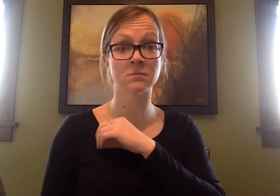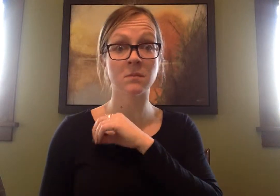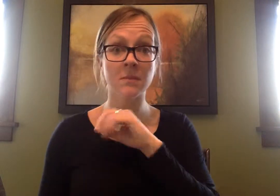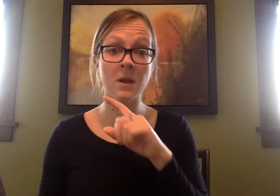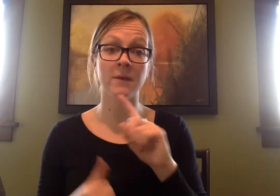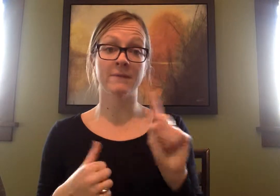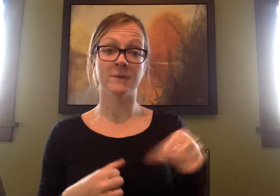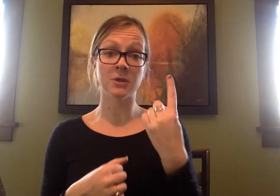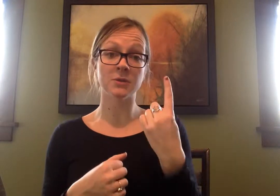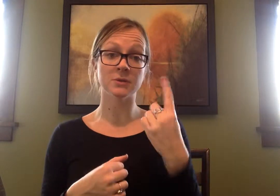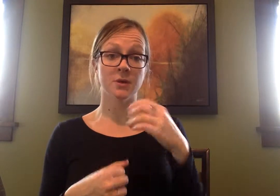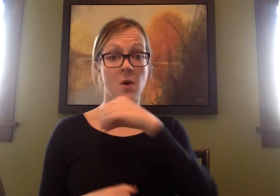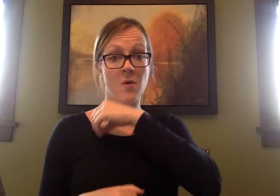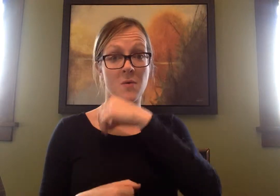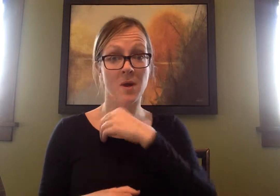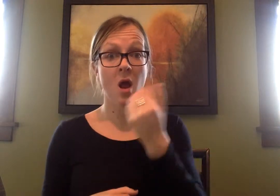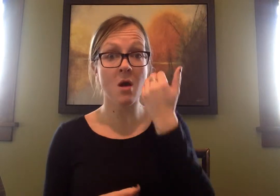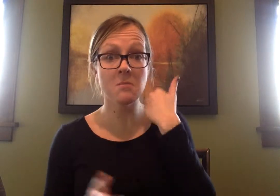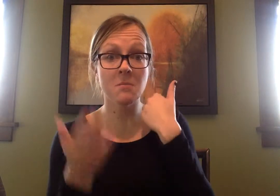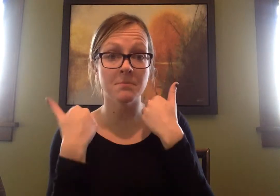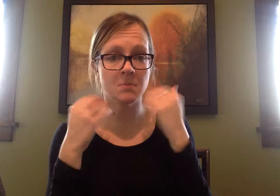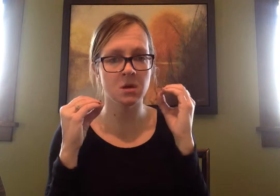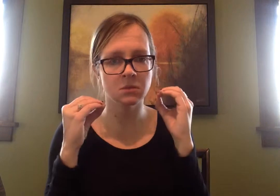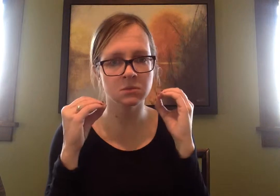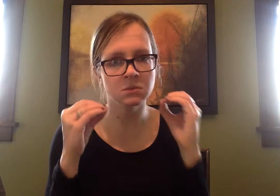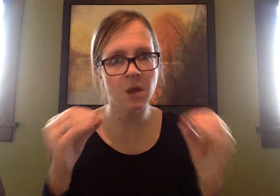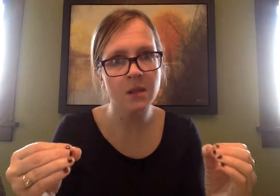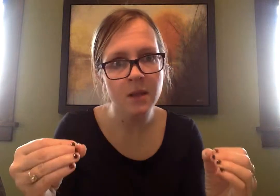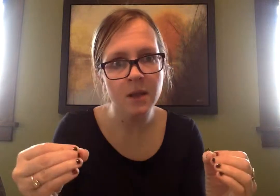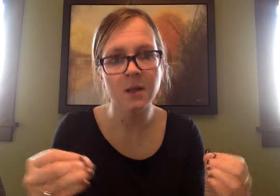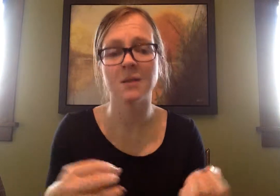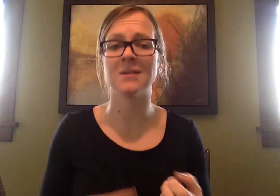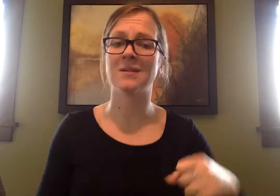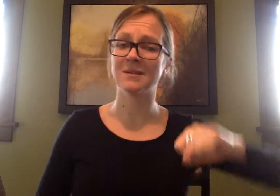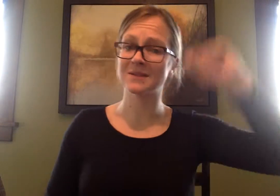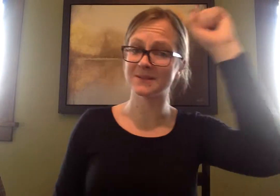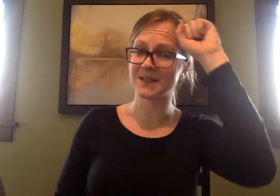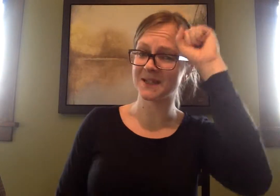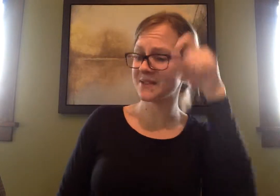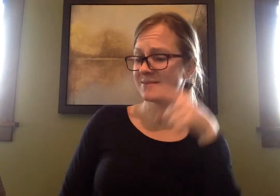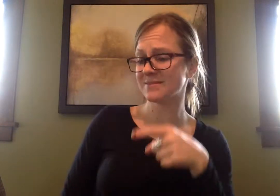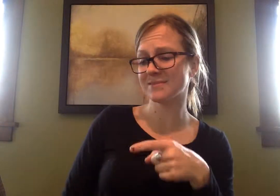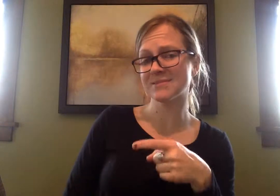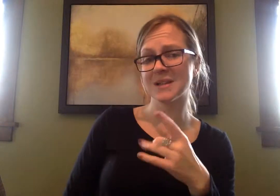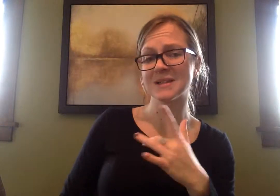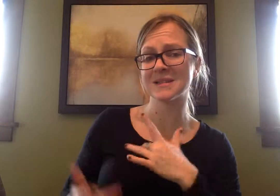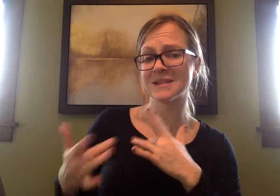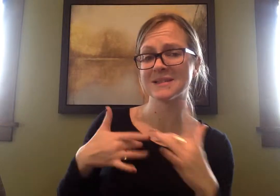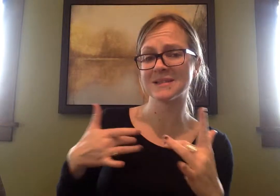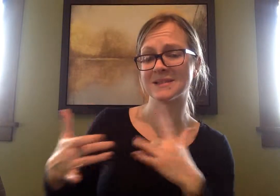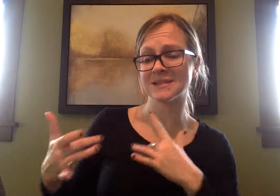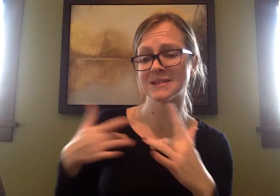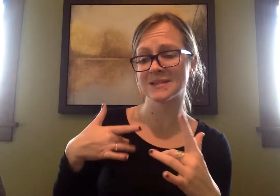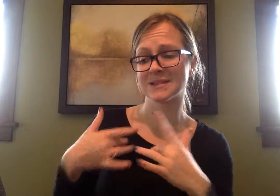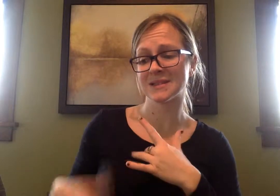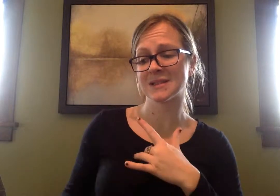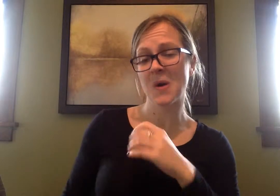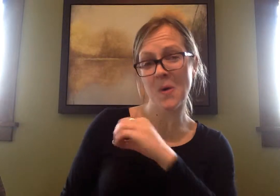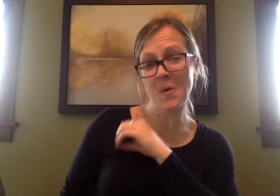him. Stephen and the other caretakers were worried that he would weaken even more. Then they